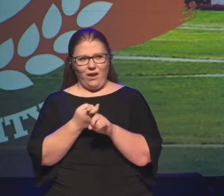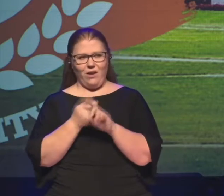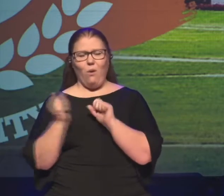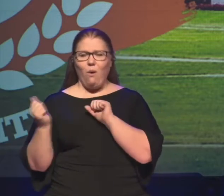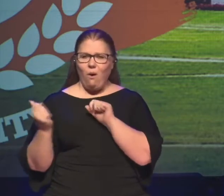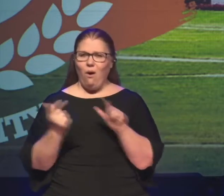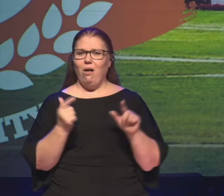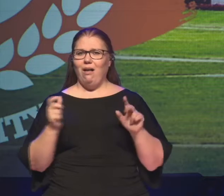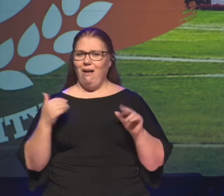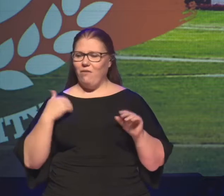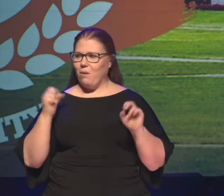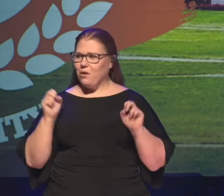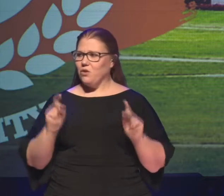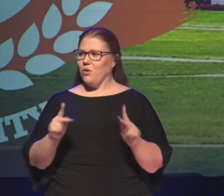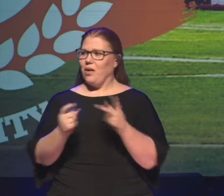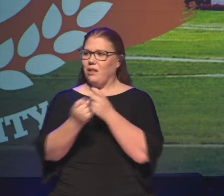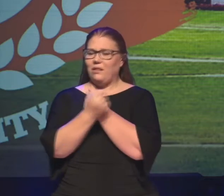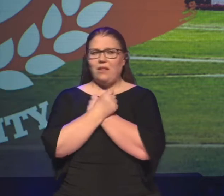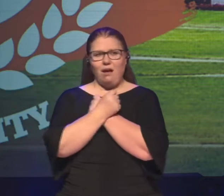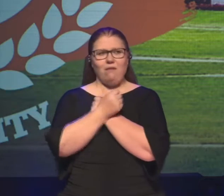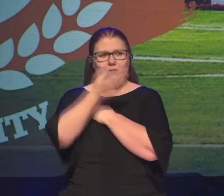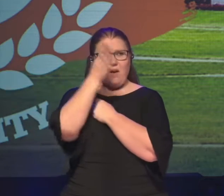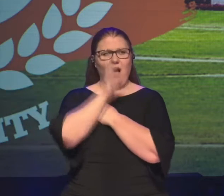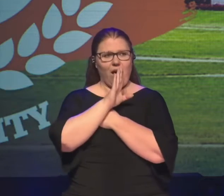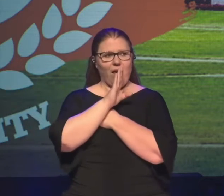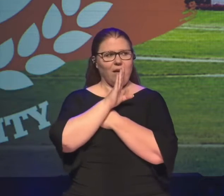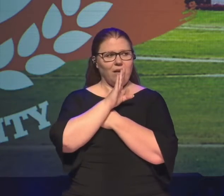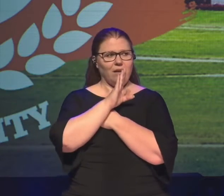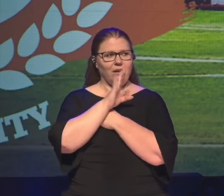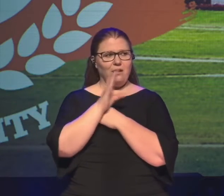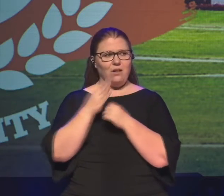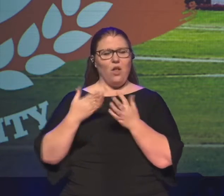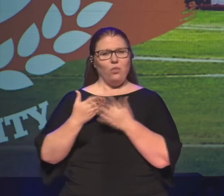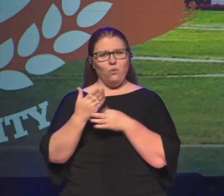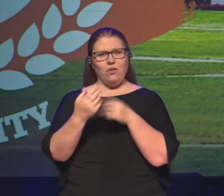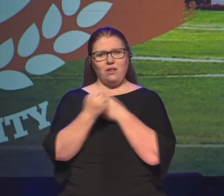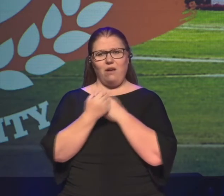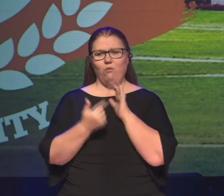opportunity to experience the love of God through the love we show them.